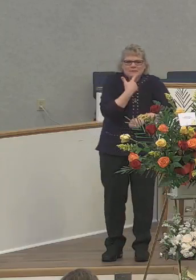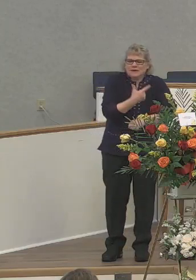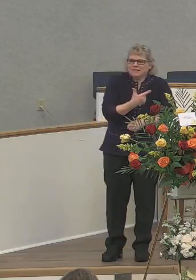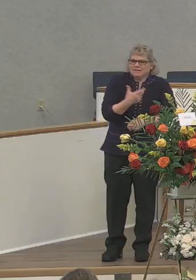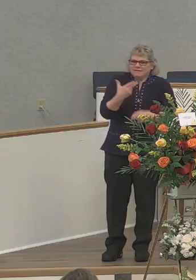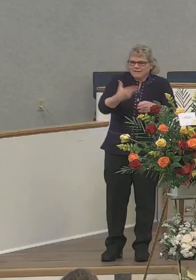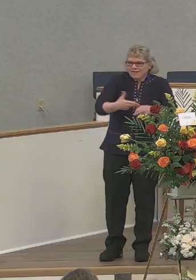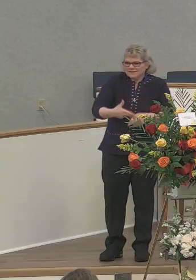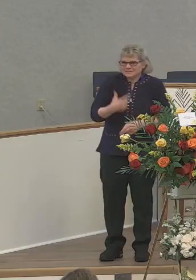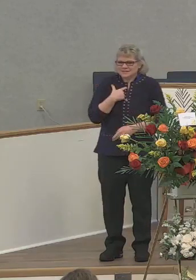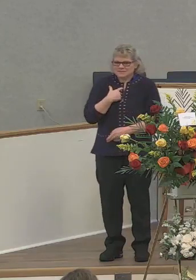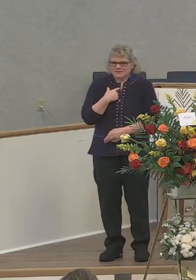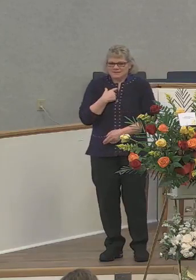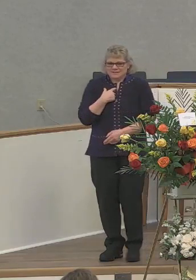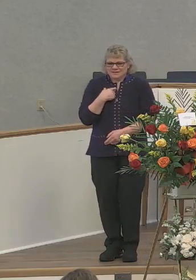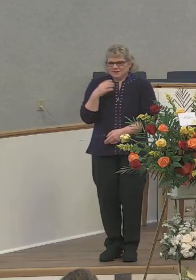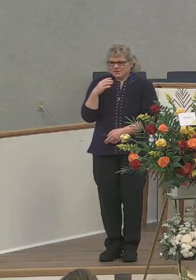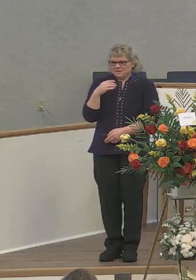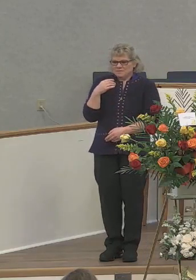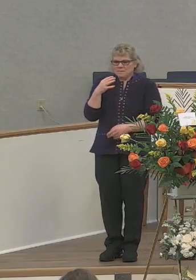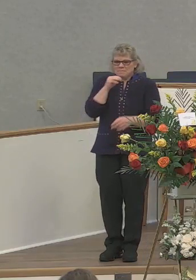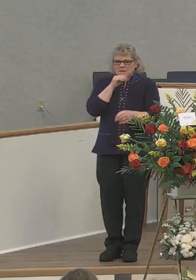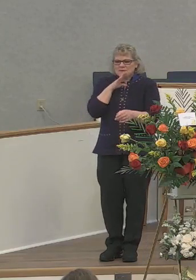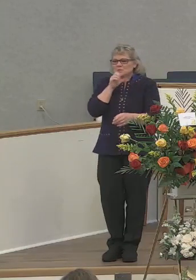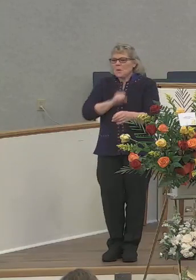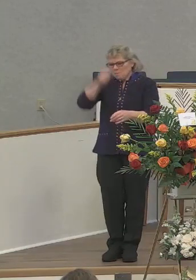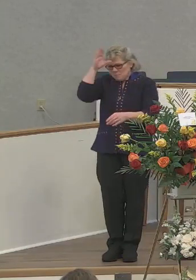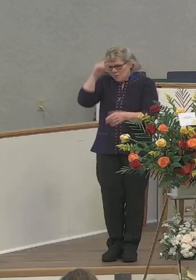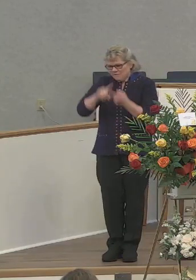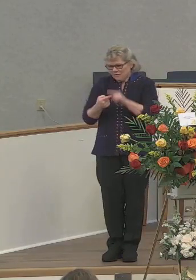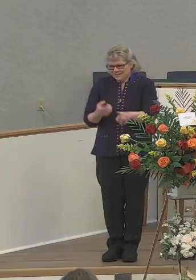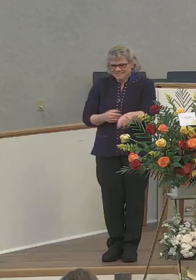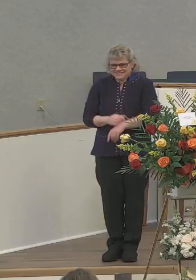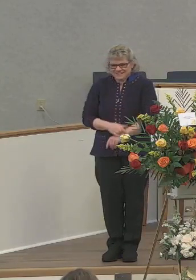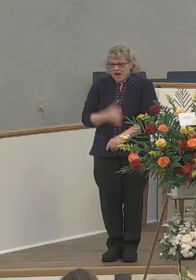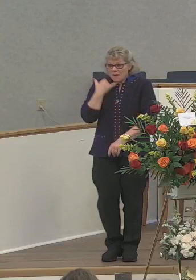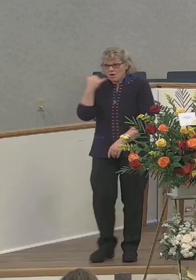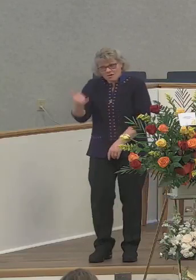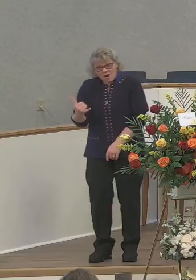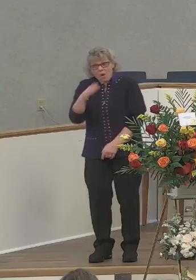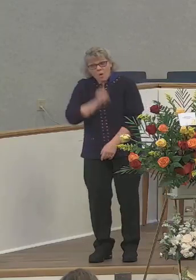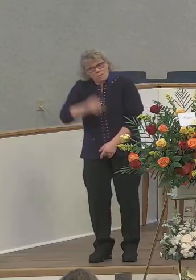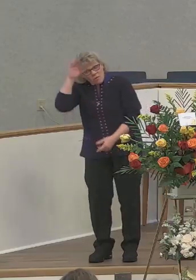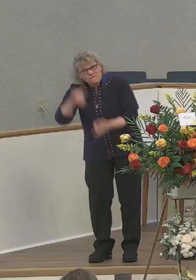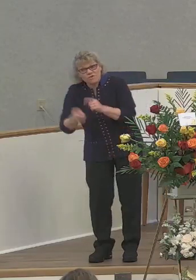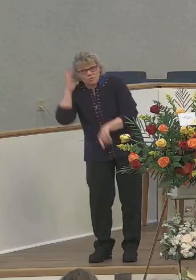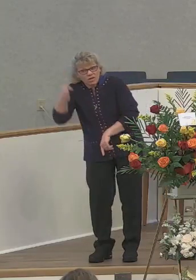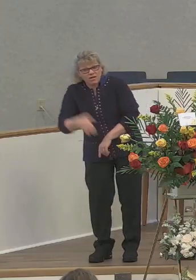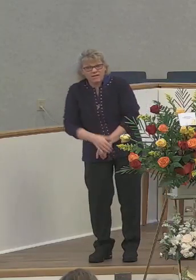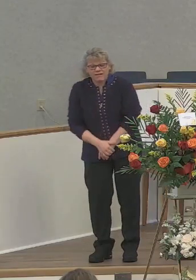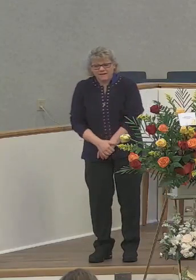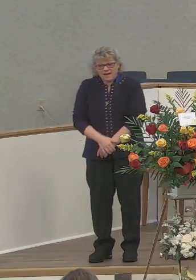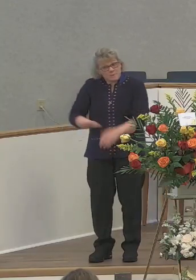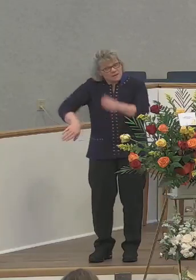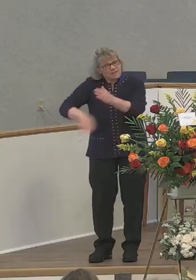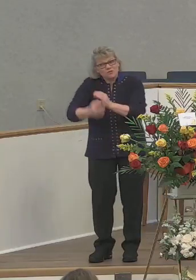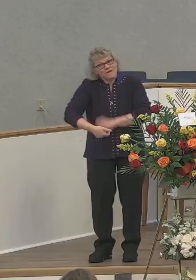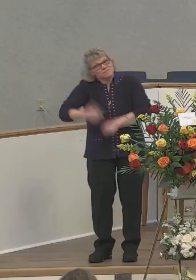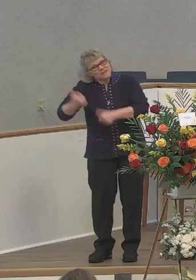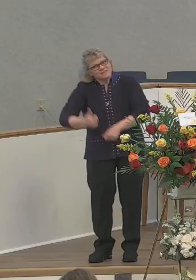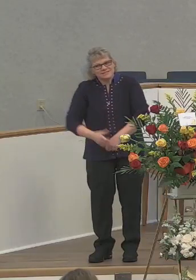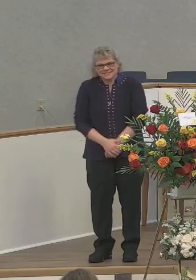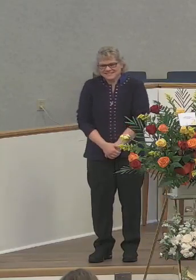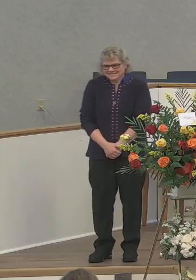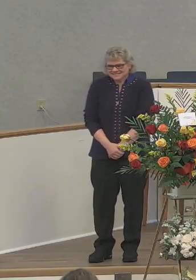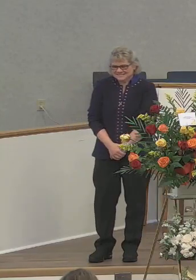calling some of the crushes that Mary Beth had growing up. I'm going to call them. I will call them. I can kick you out of here real quick,